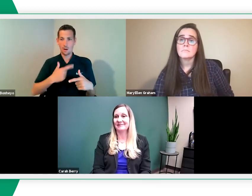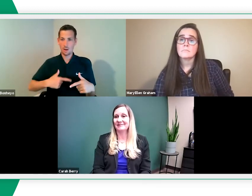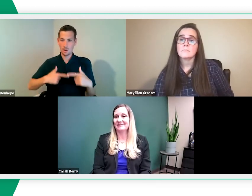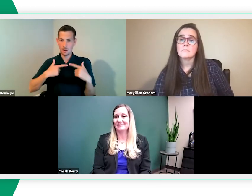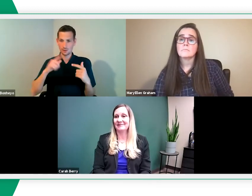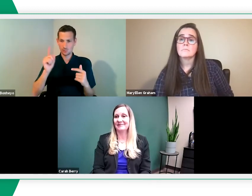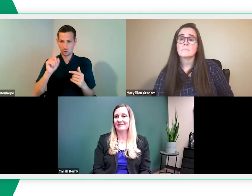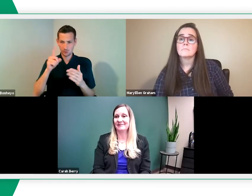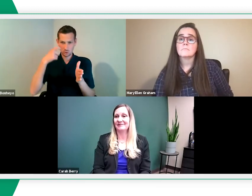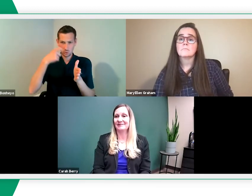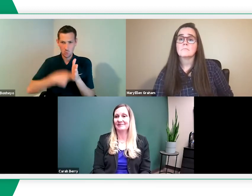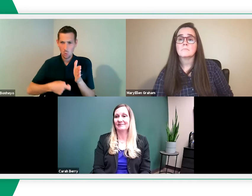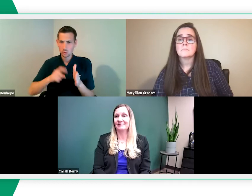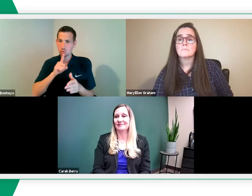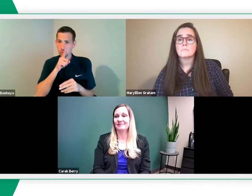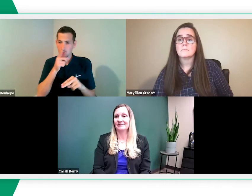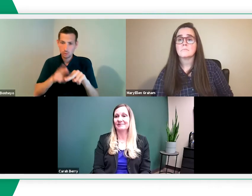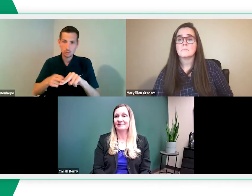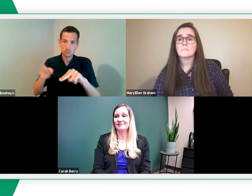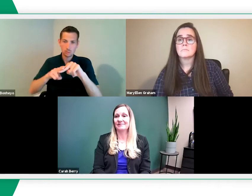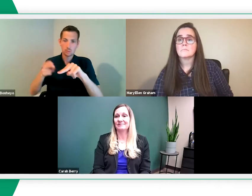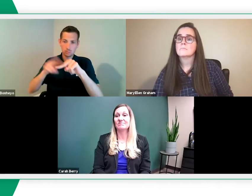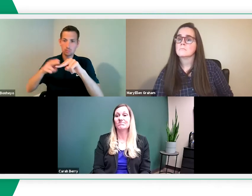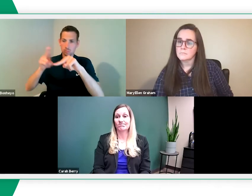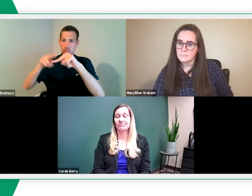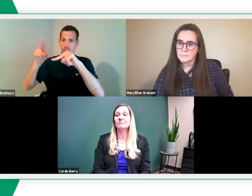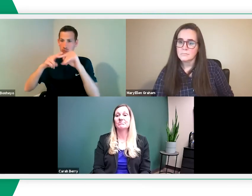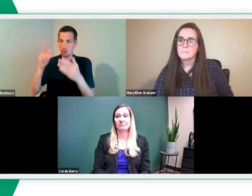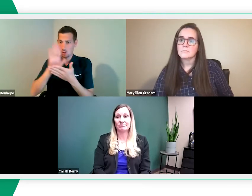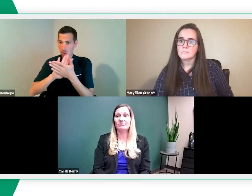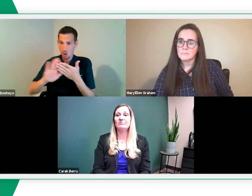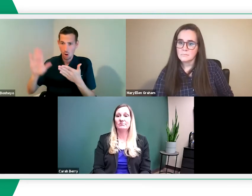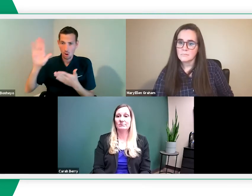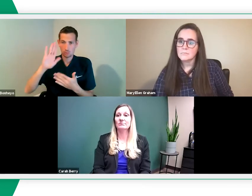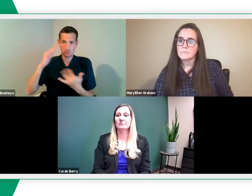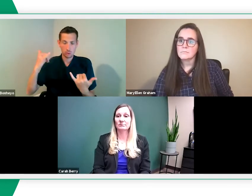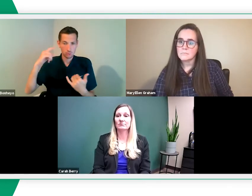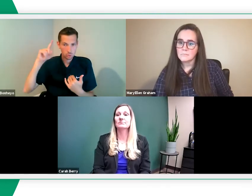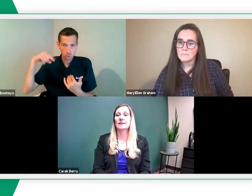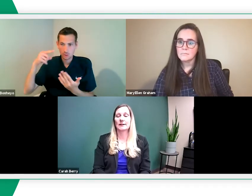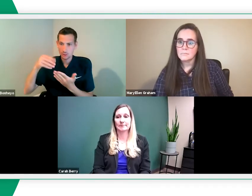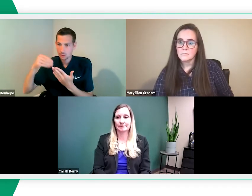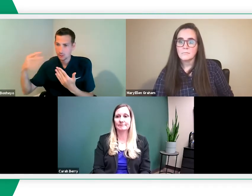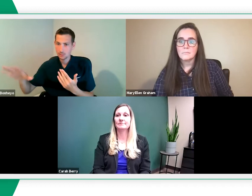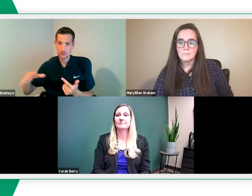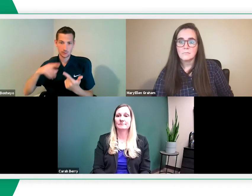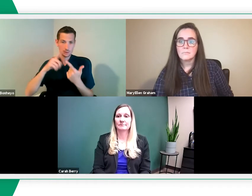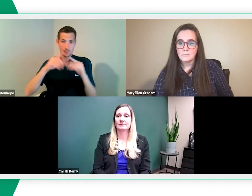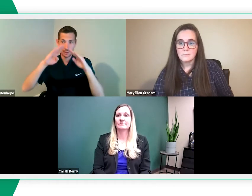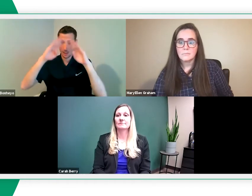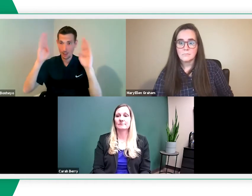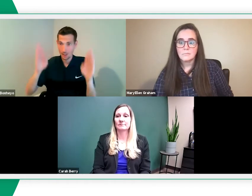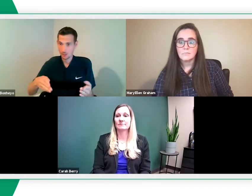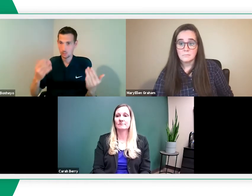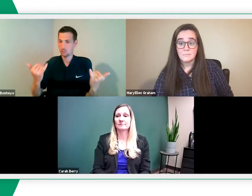And now I think we're at the time of our lives where the costs, because the costs are increasing,